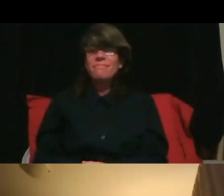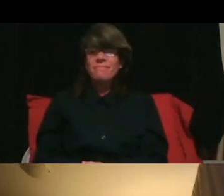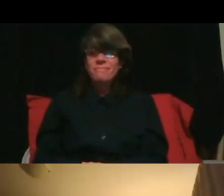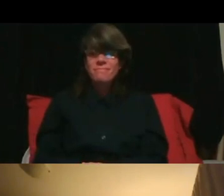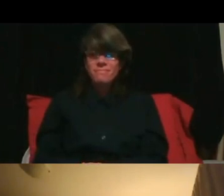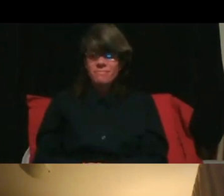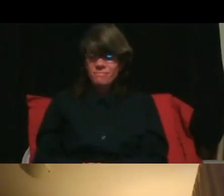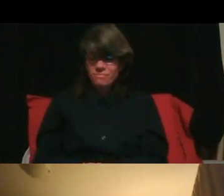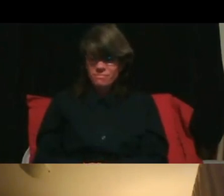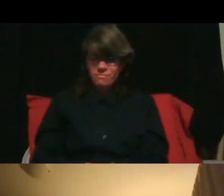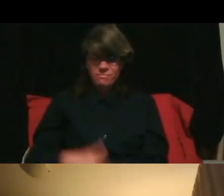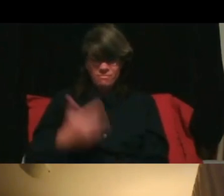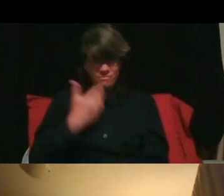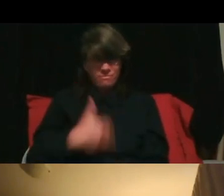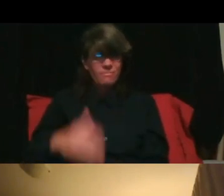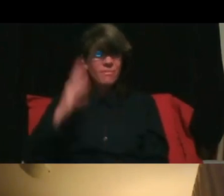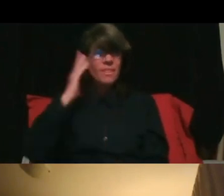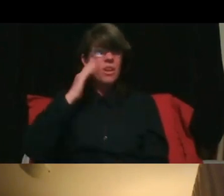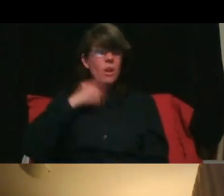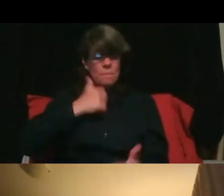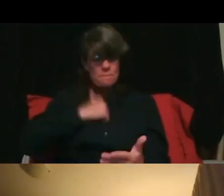I'm new. I'm a student.